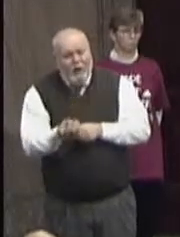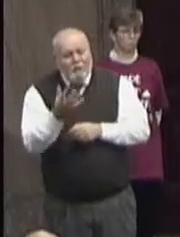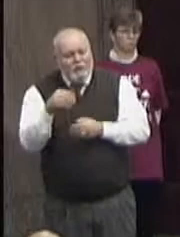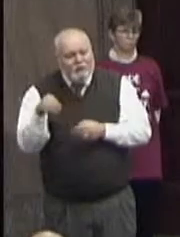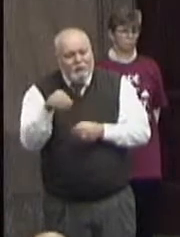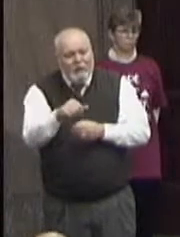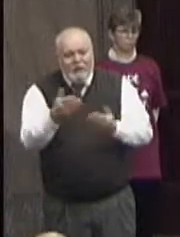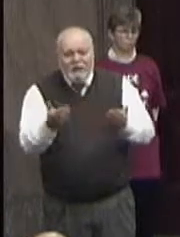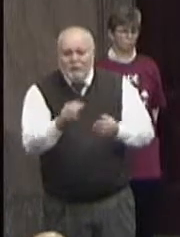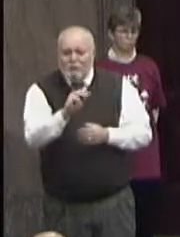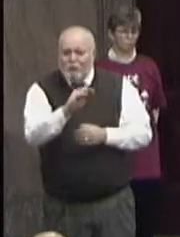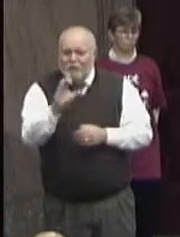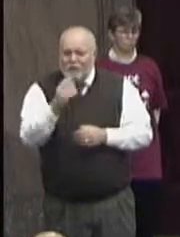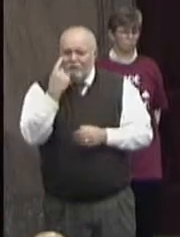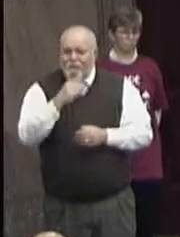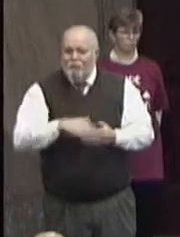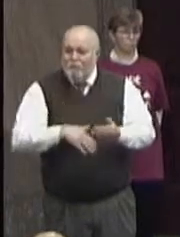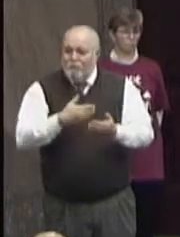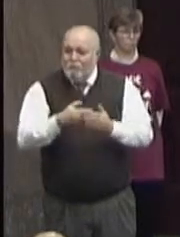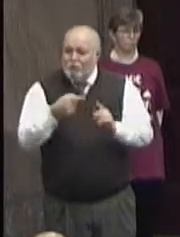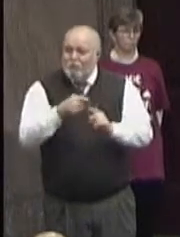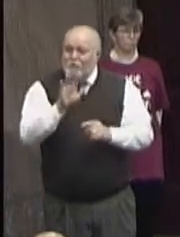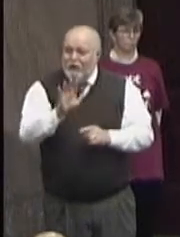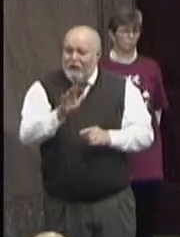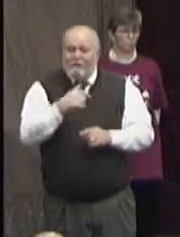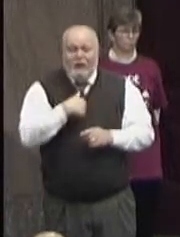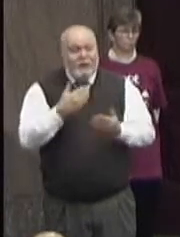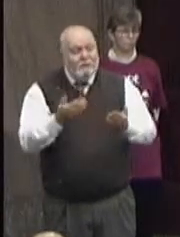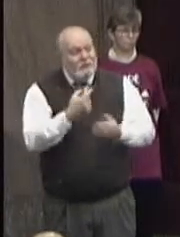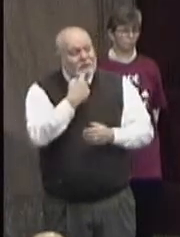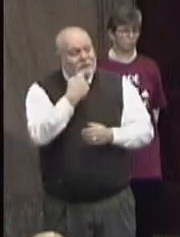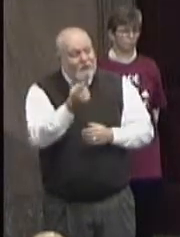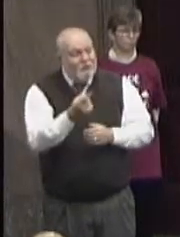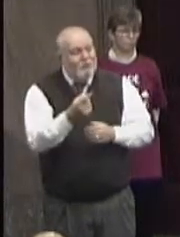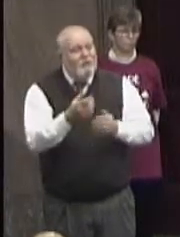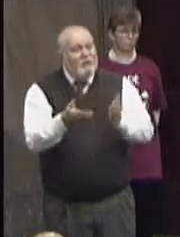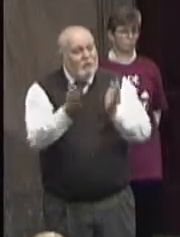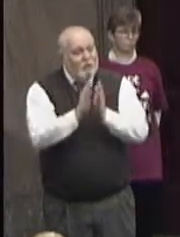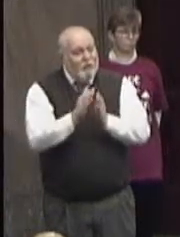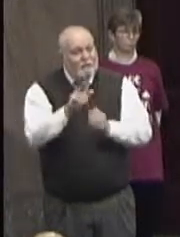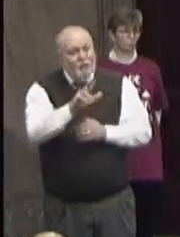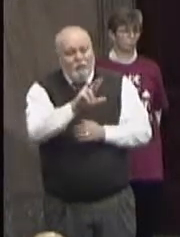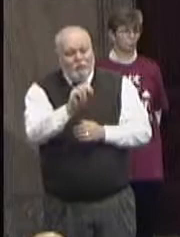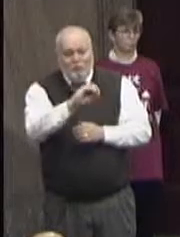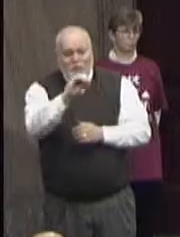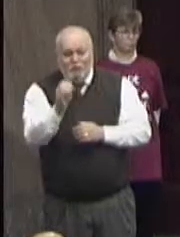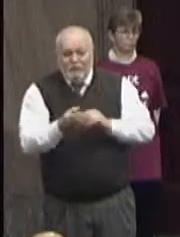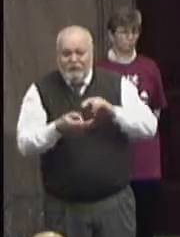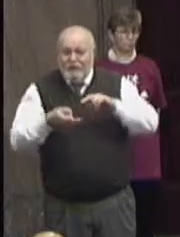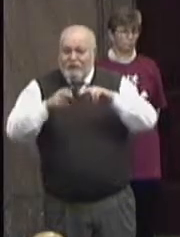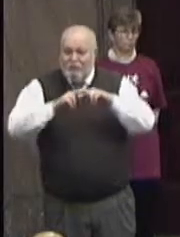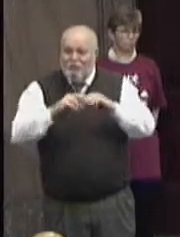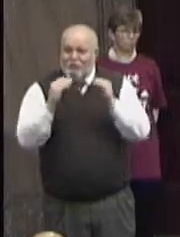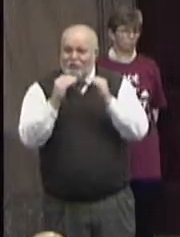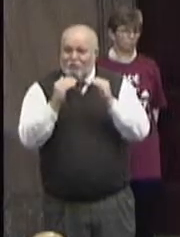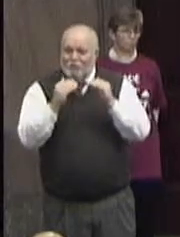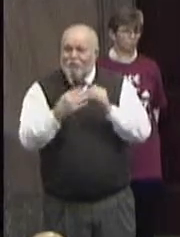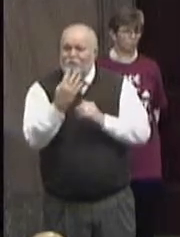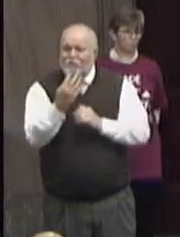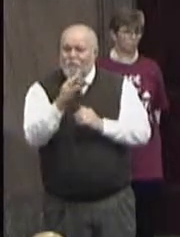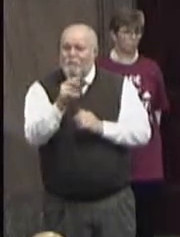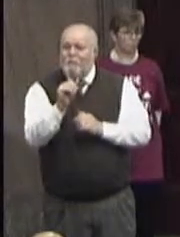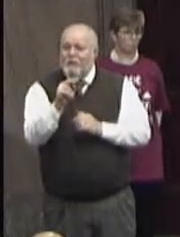in Monroe County for birth to 5 services. I am here to tell you that our request for a 30% increase equates to $4